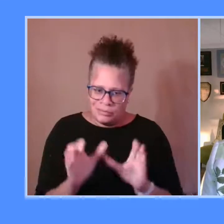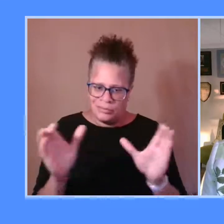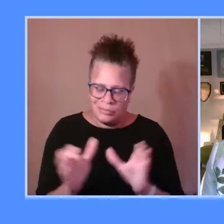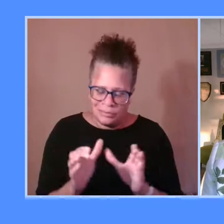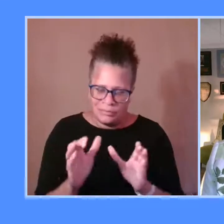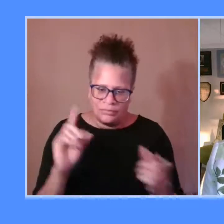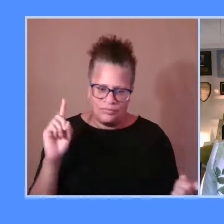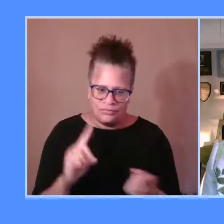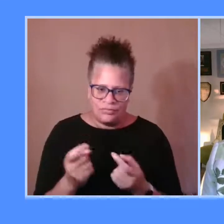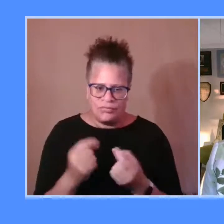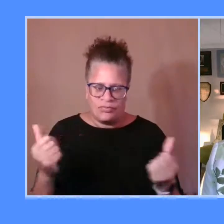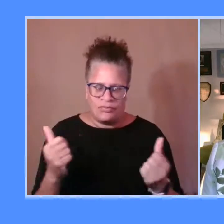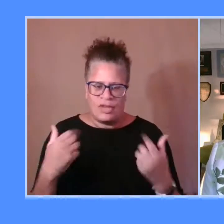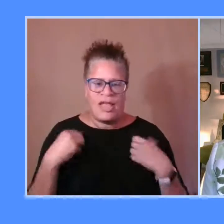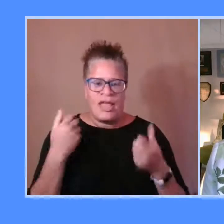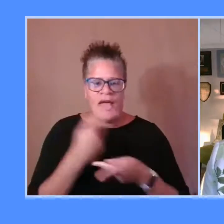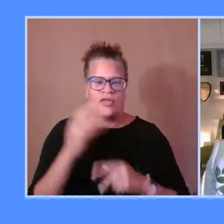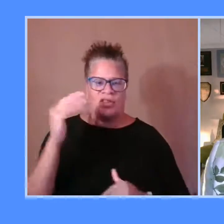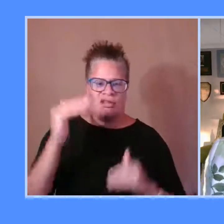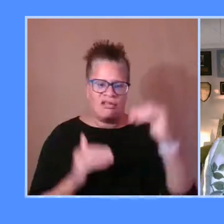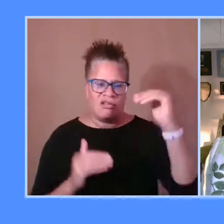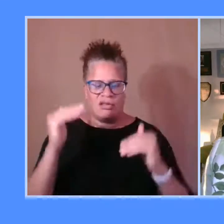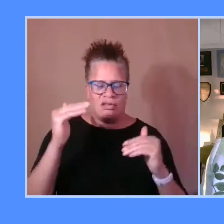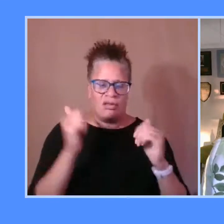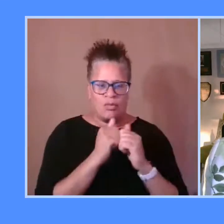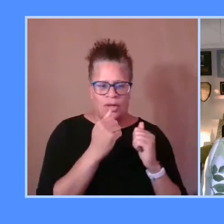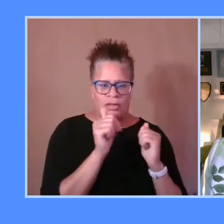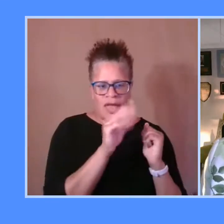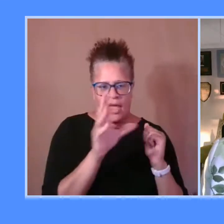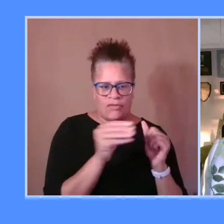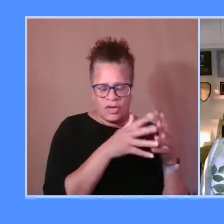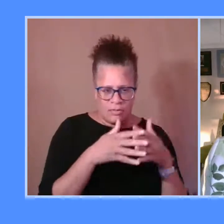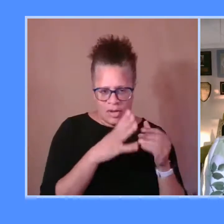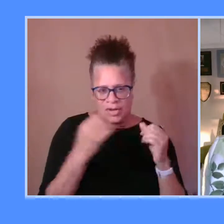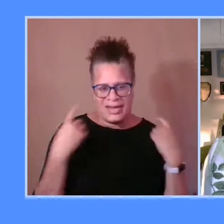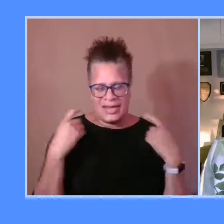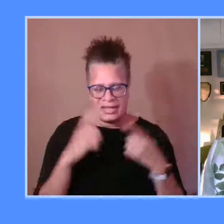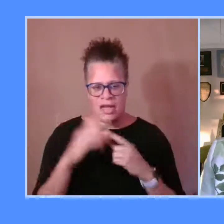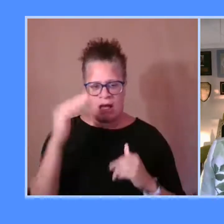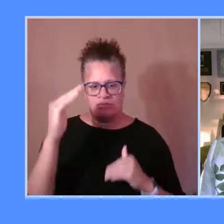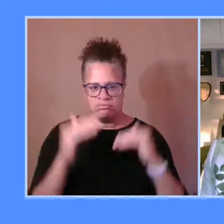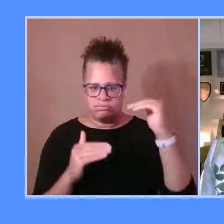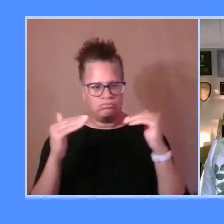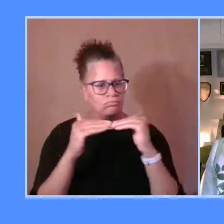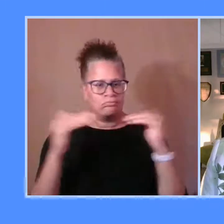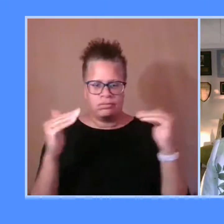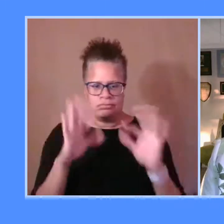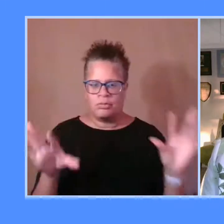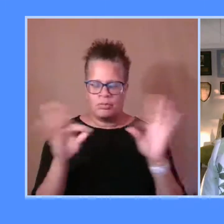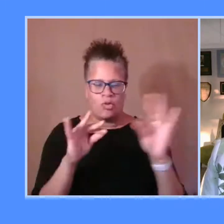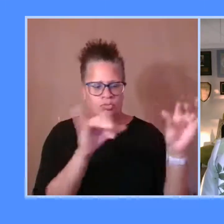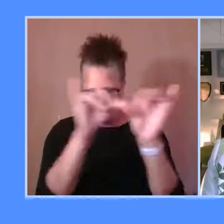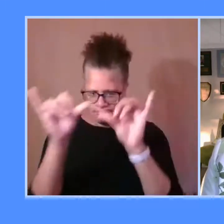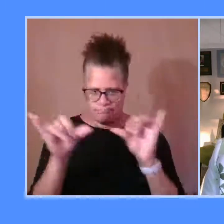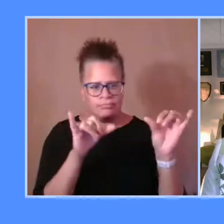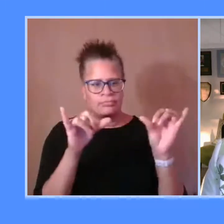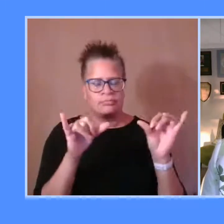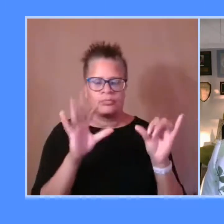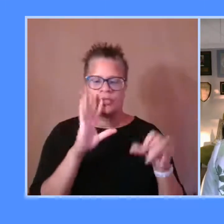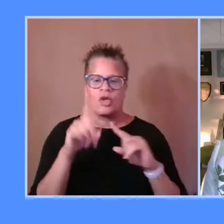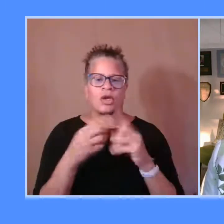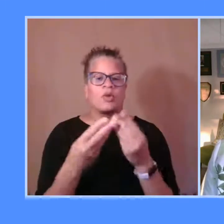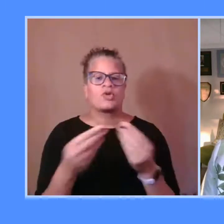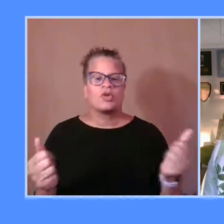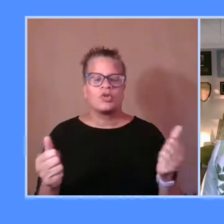eliminate healthcare disparities amongst the African American and Latinx community. When we think about solutions, there's mobile